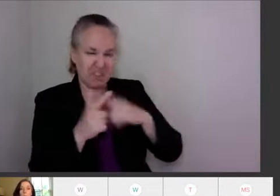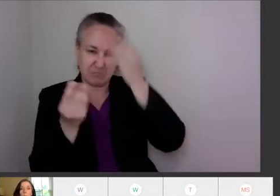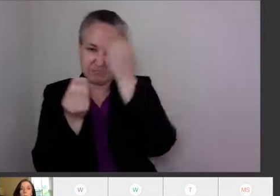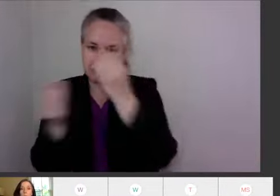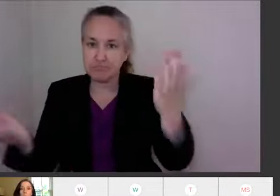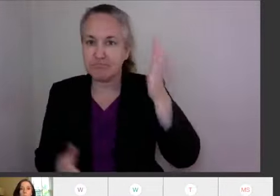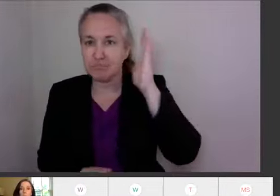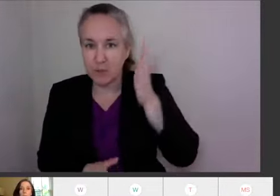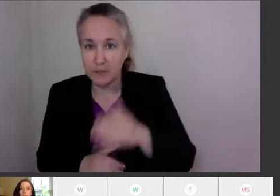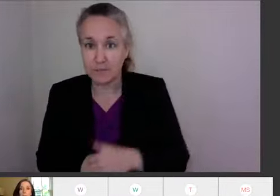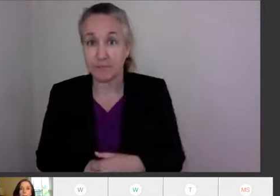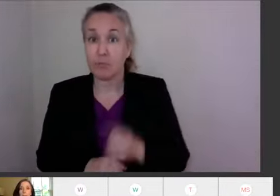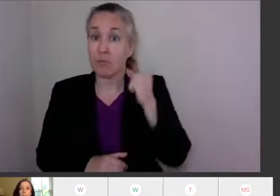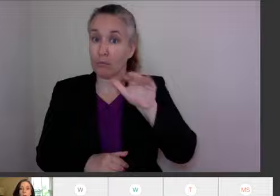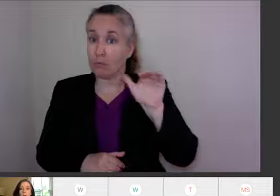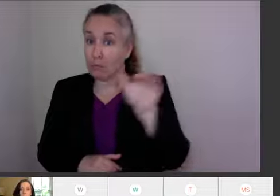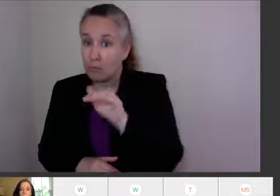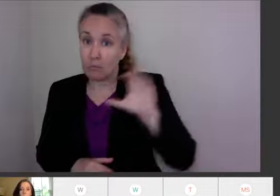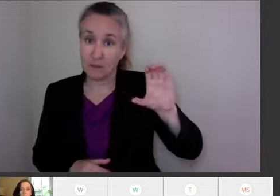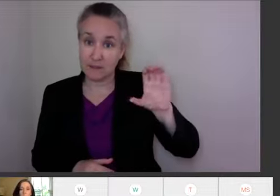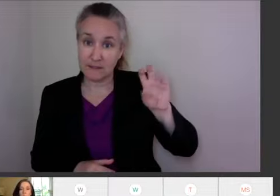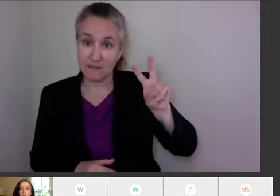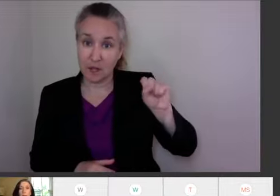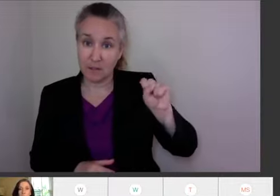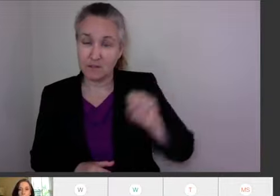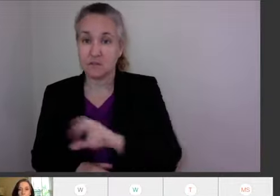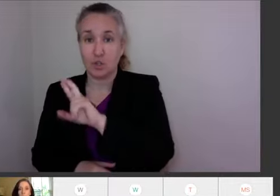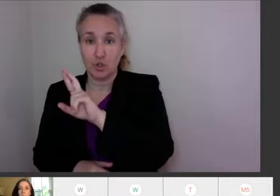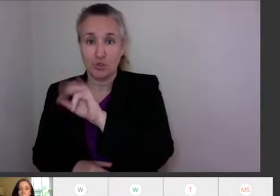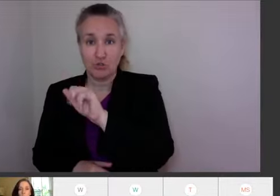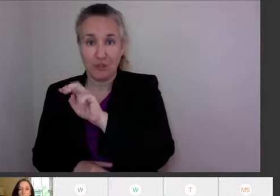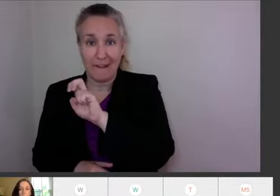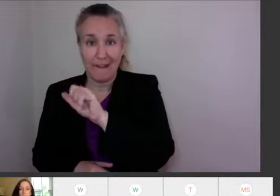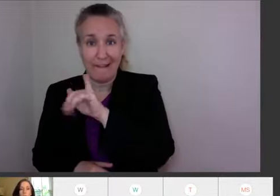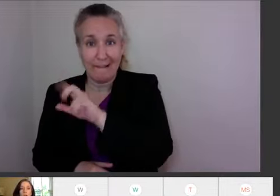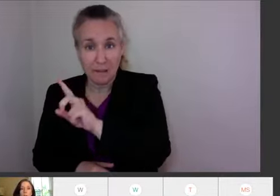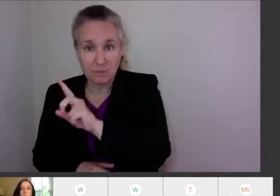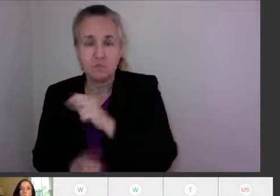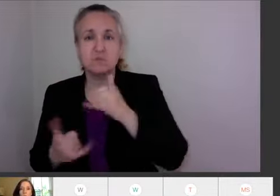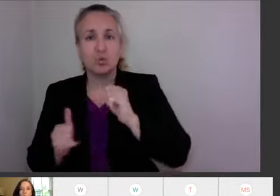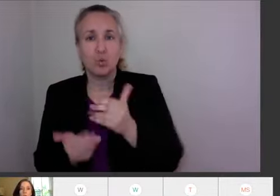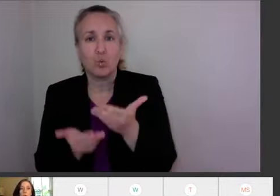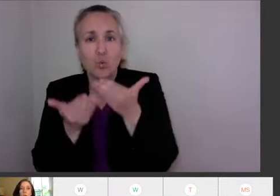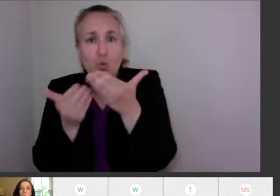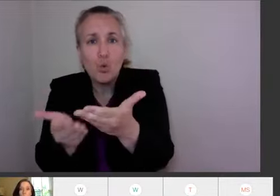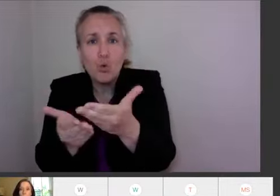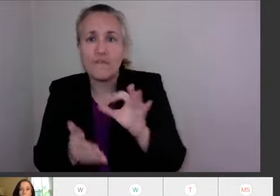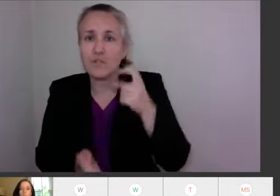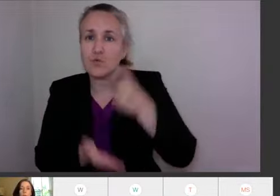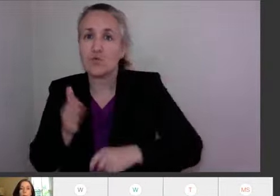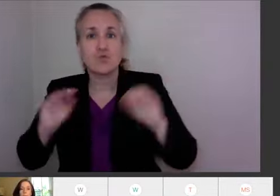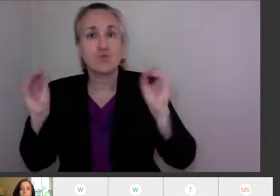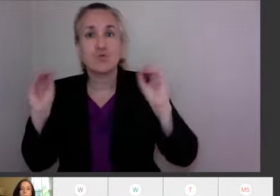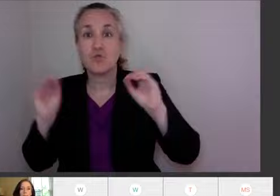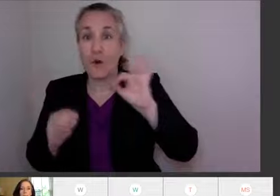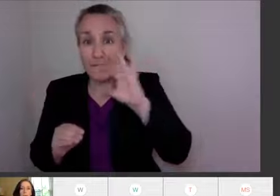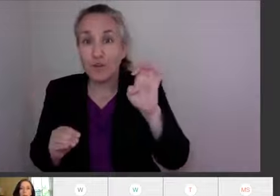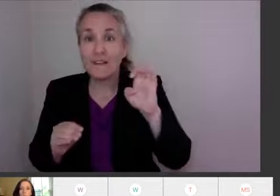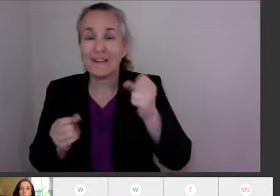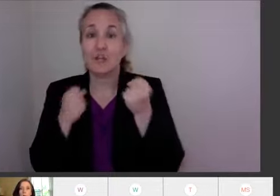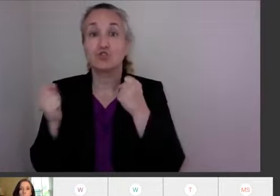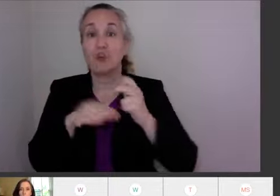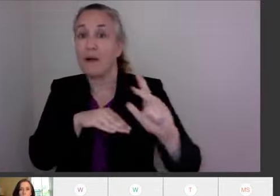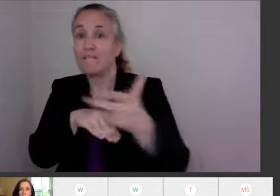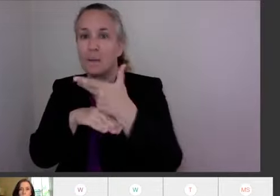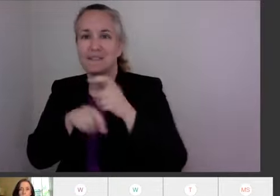reminder, both CVS and Rite Aid are continuing to offer no-cost drive-through testing at